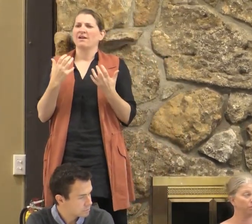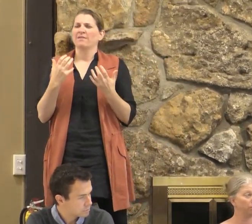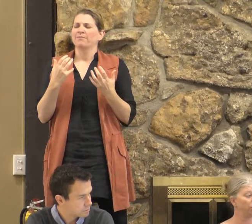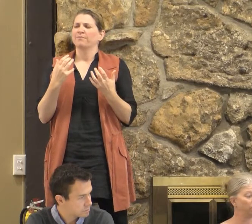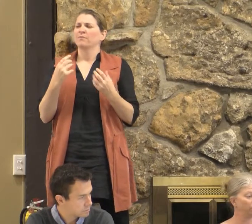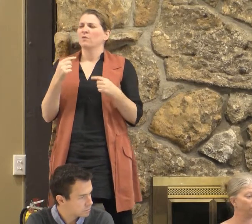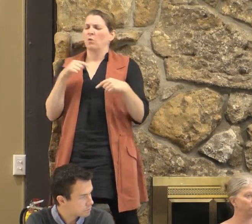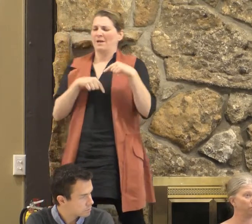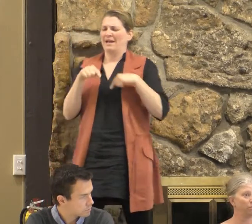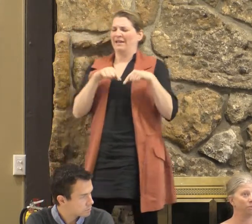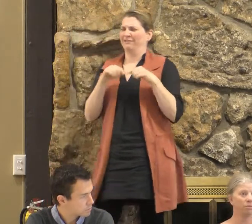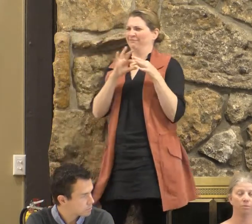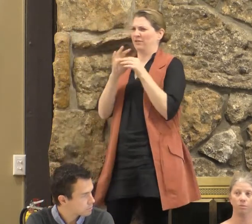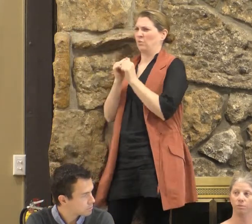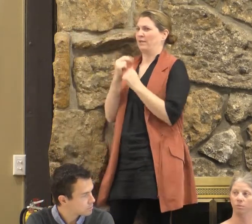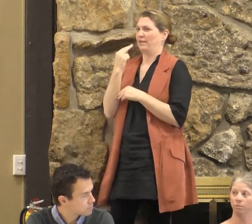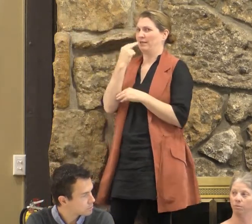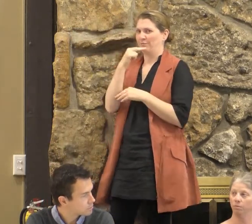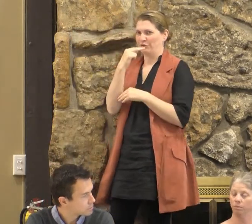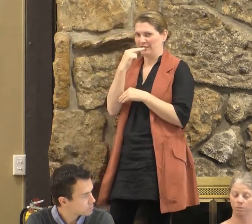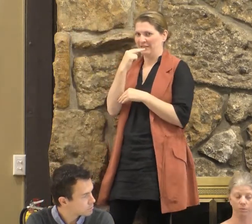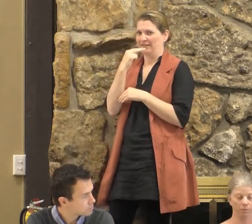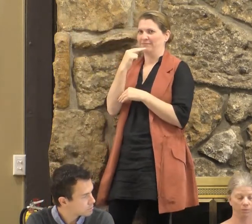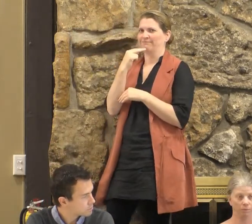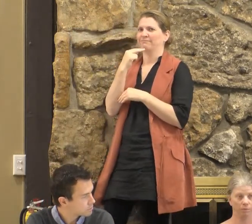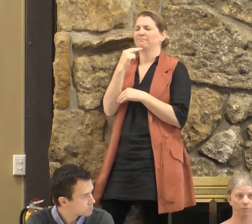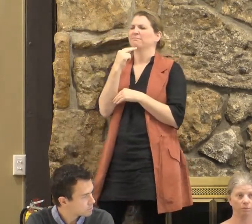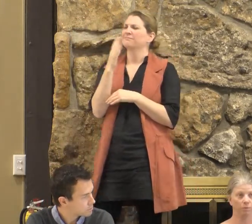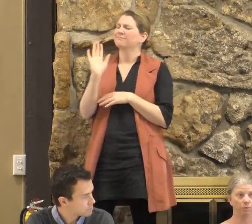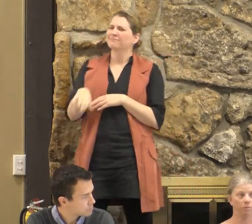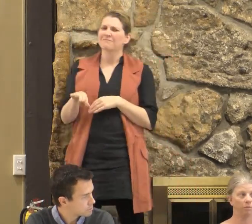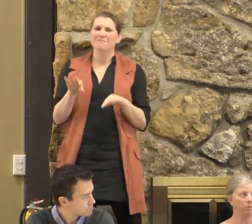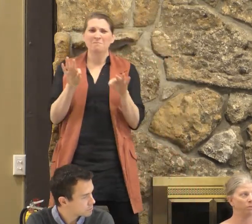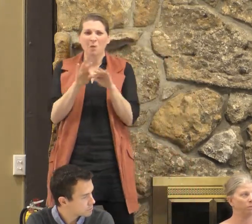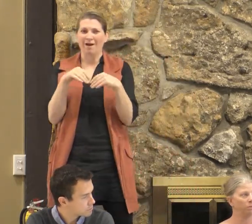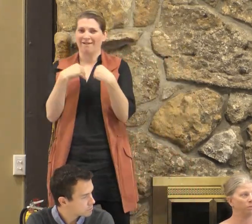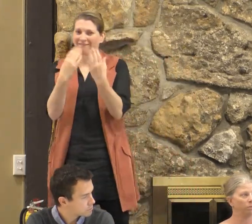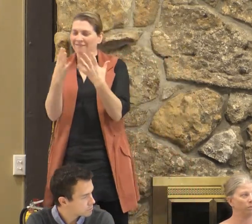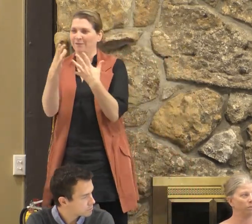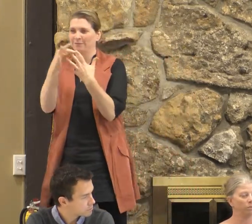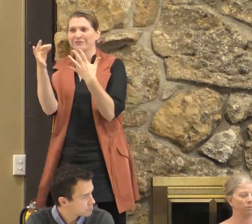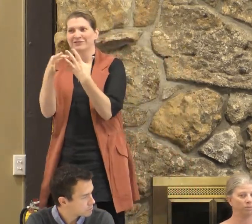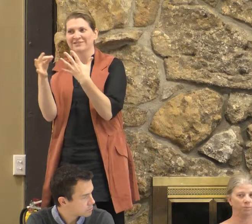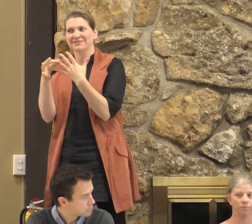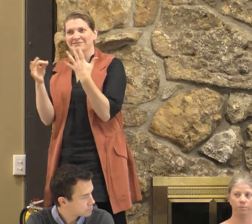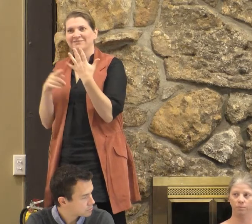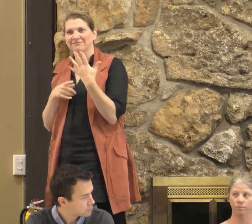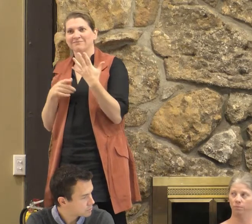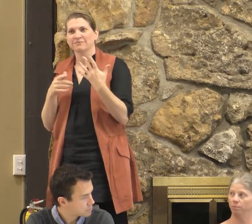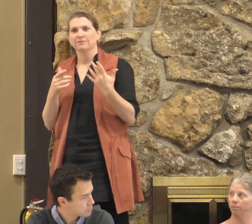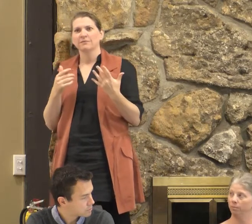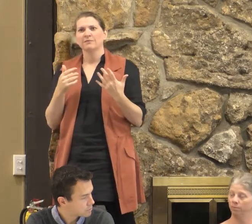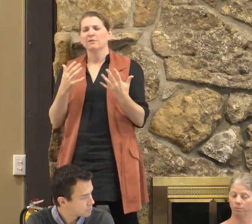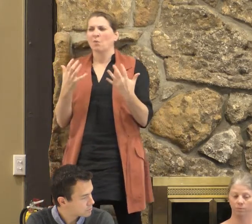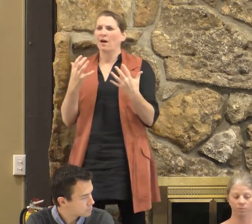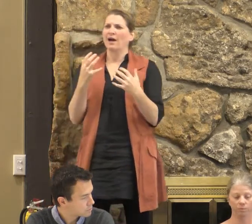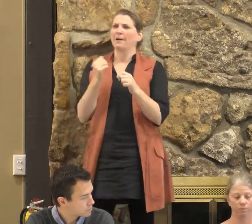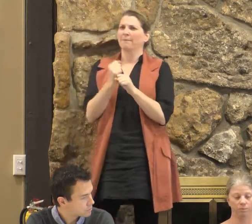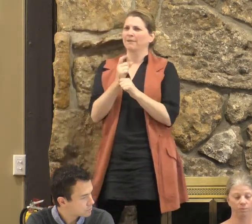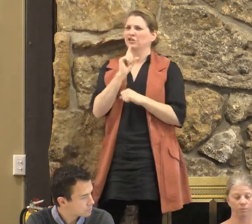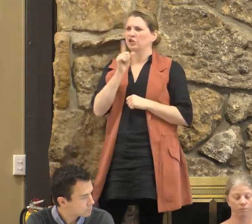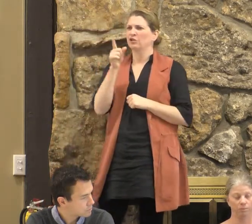I can ask you guys to imagine, you know, have you all experienced something where you're in a situation and